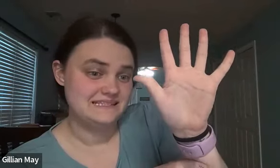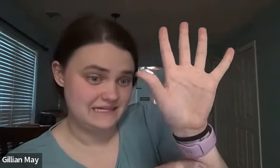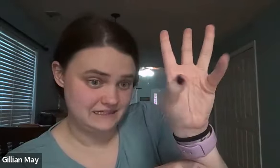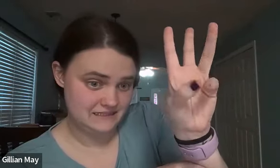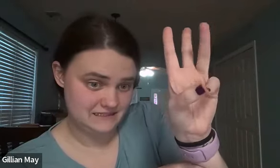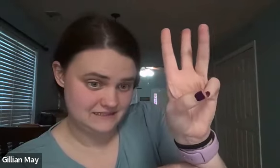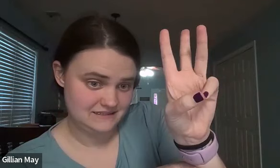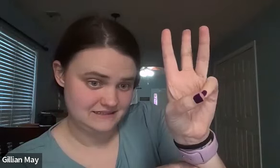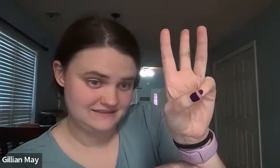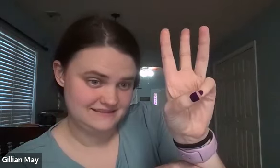6,